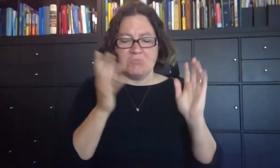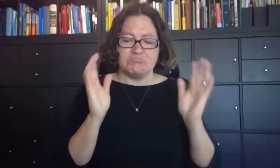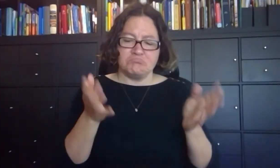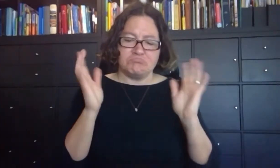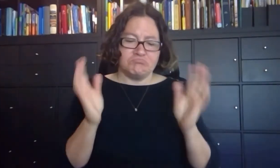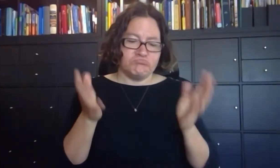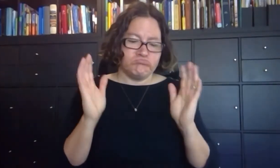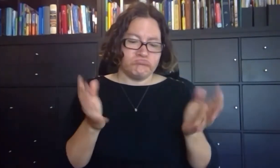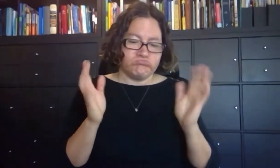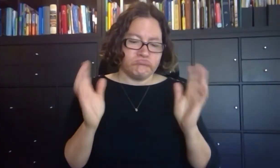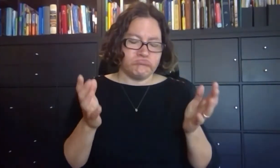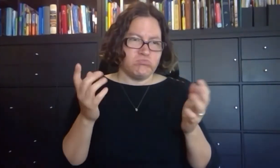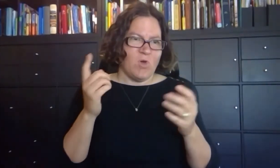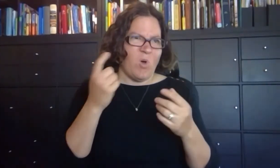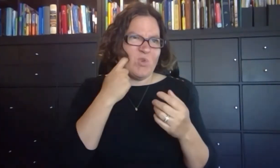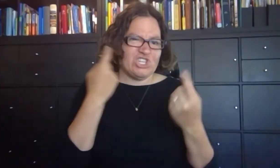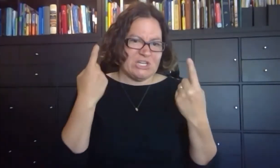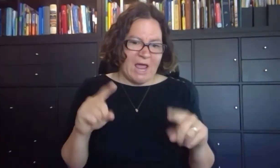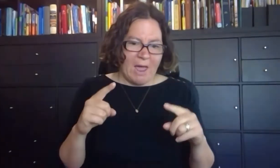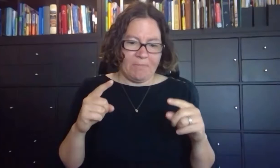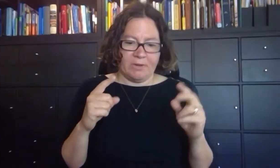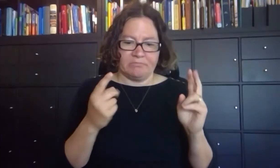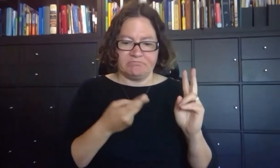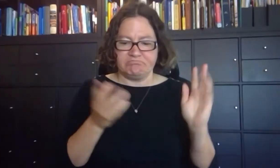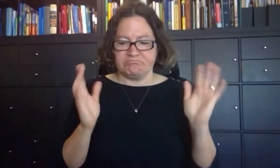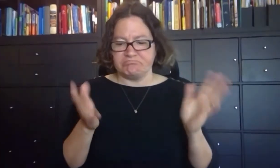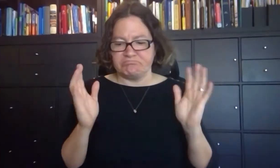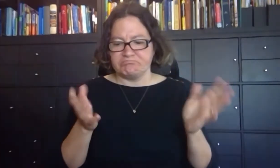The disciples were talking to each other about everything that happened.